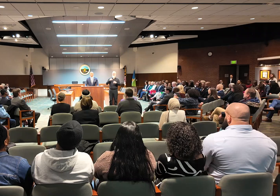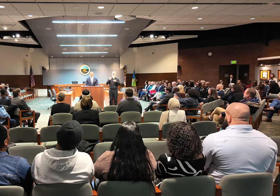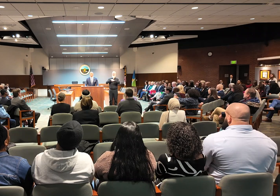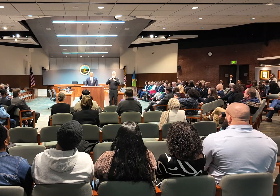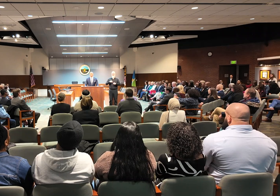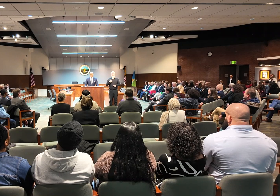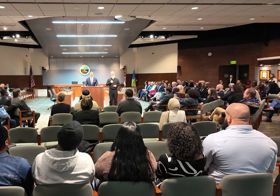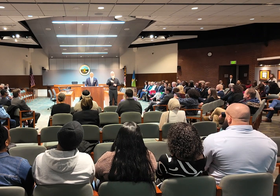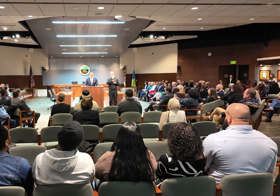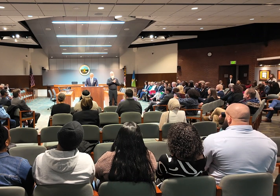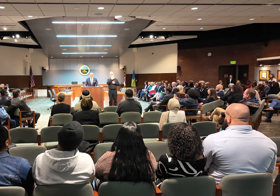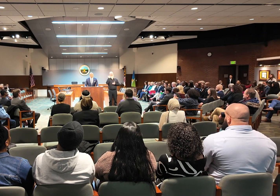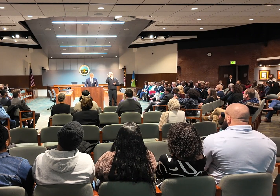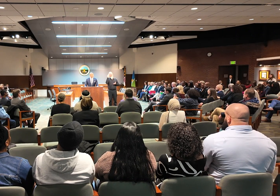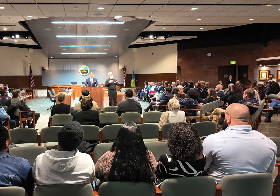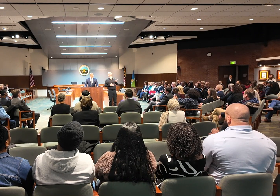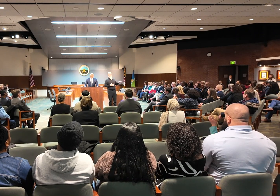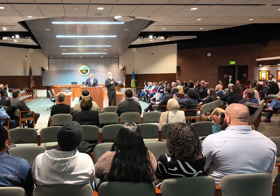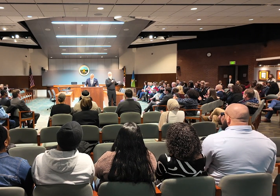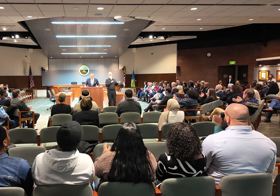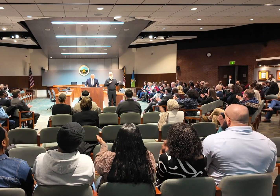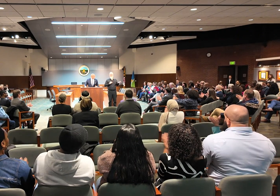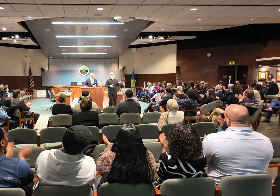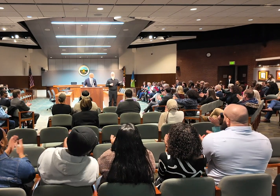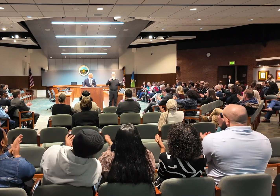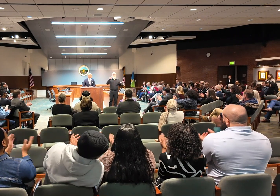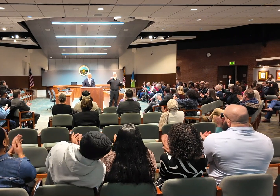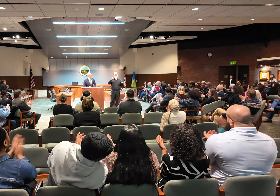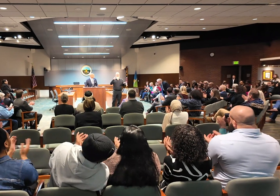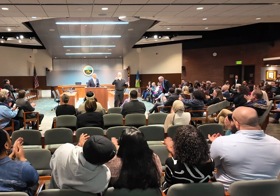because of Senator Chris Van Hollen.